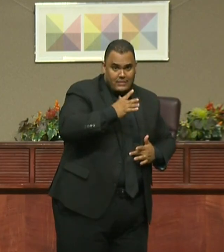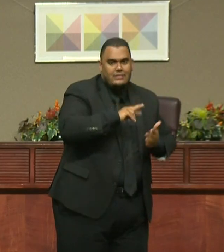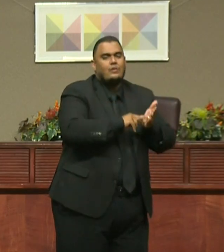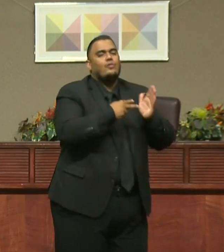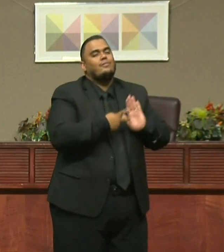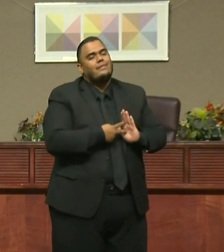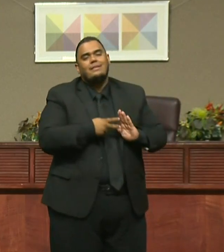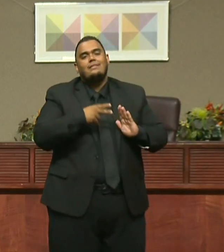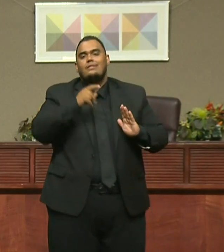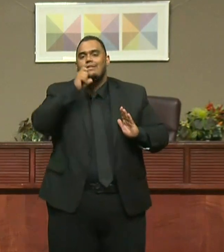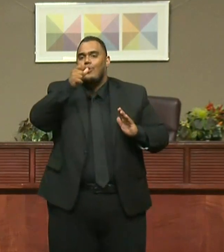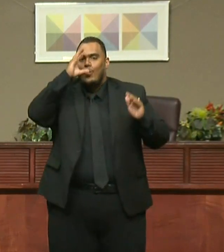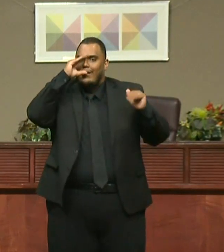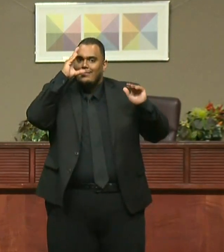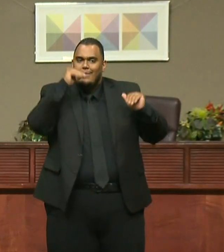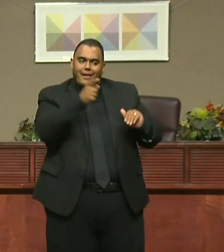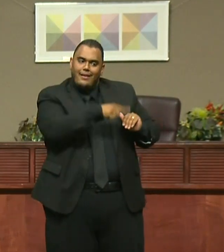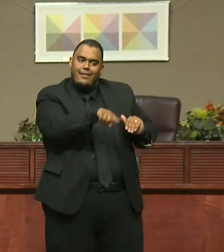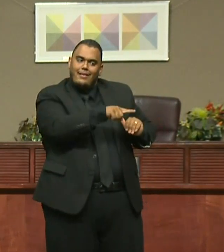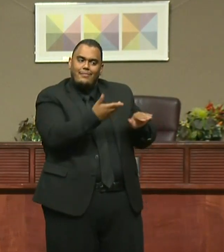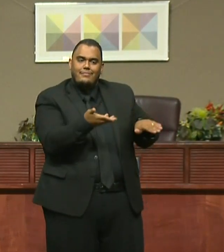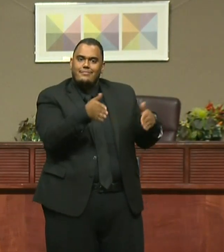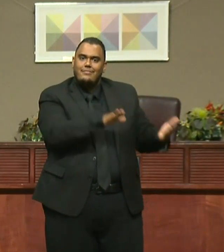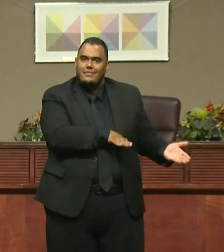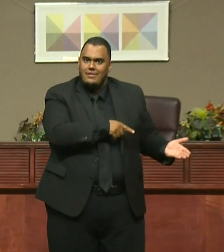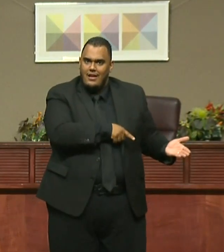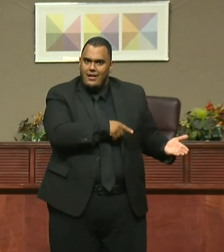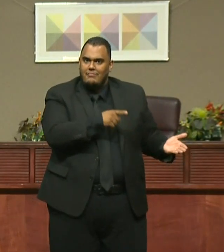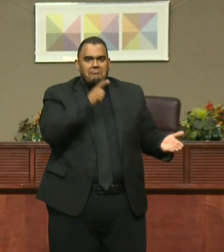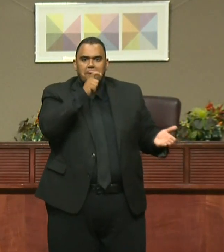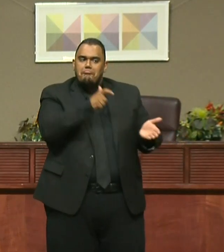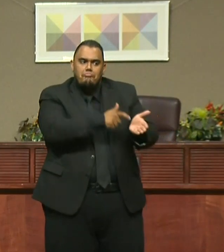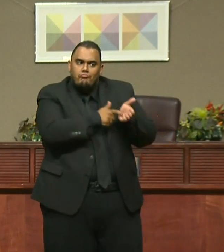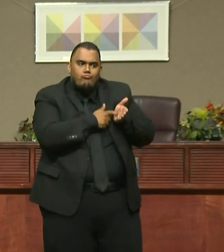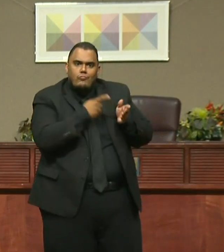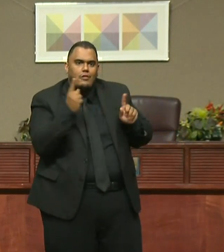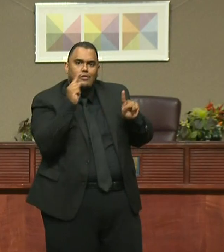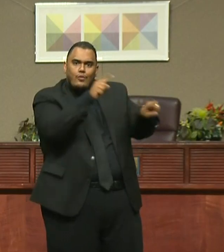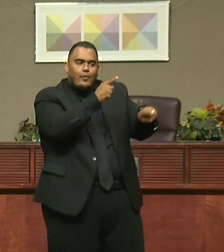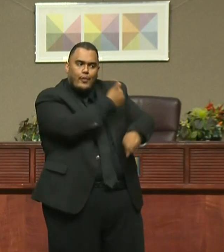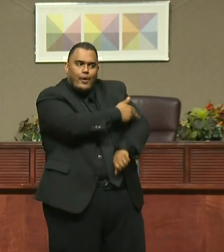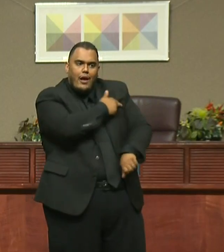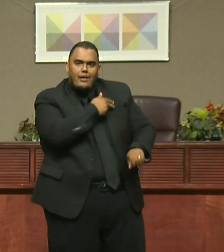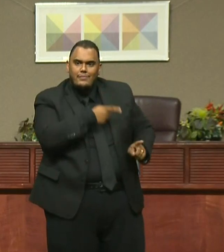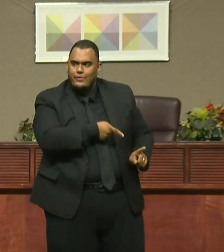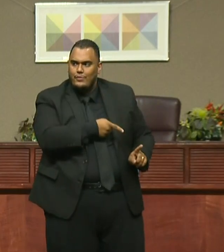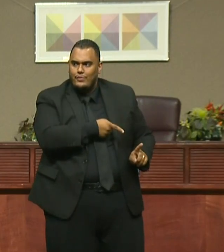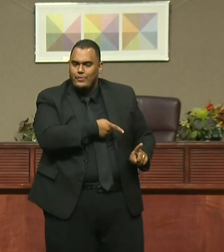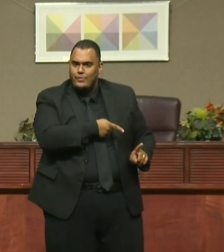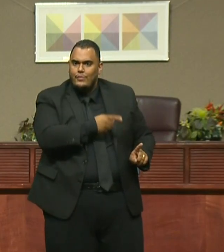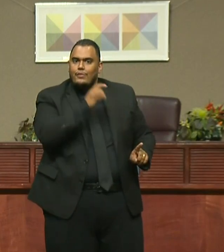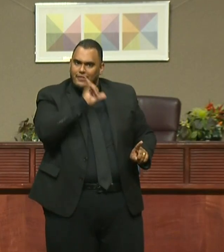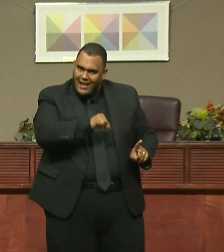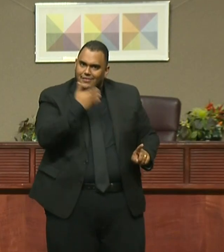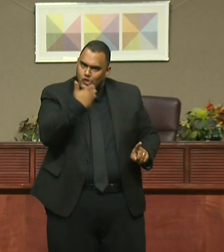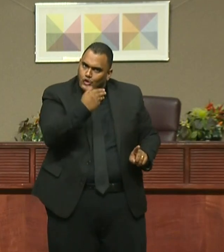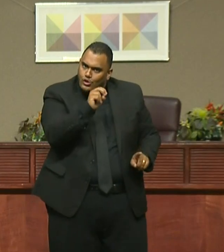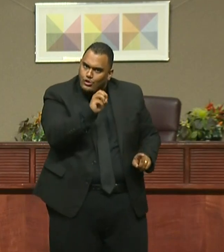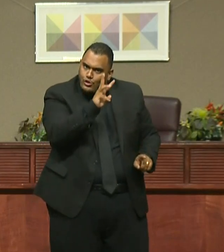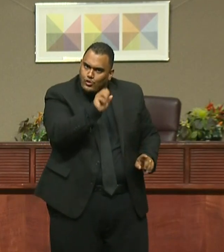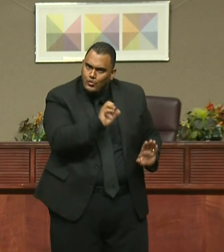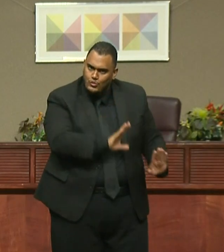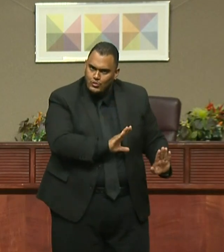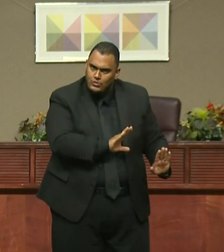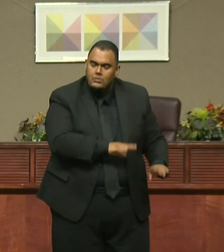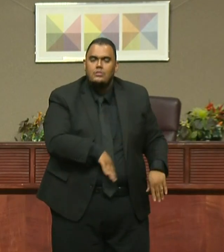outcomes. And most of the young people do not require hospitalization. So on that, that's the good news. The